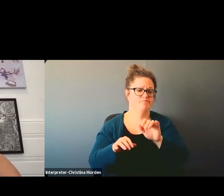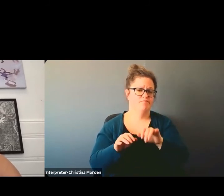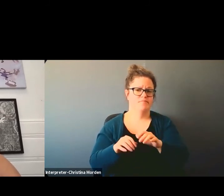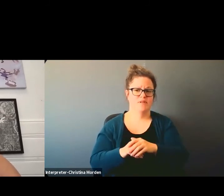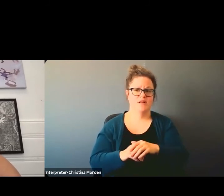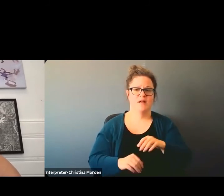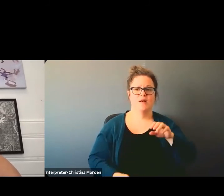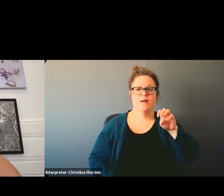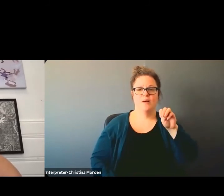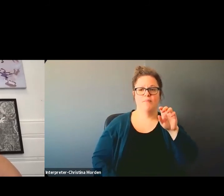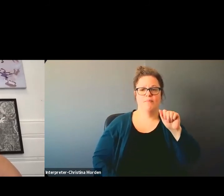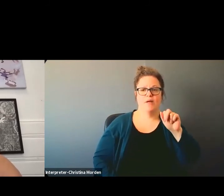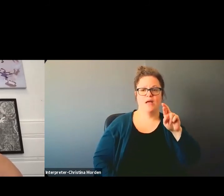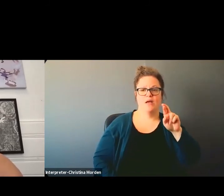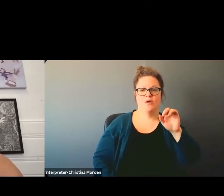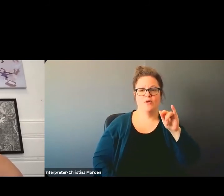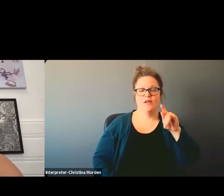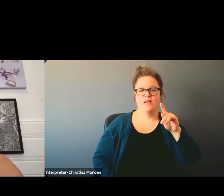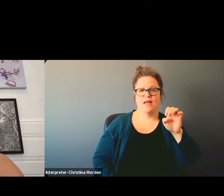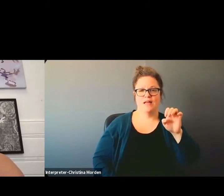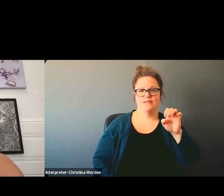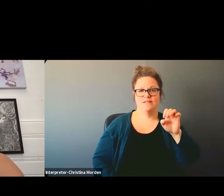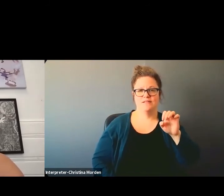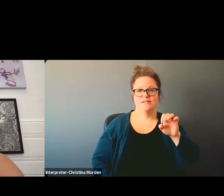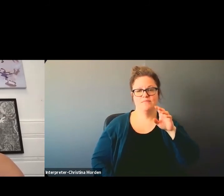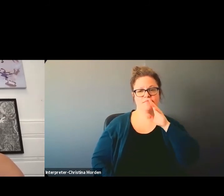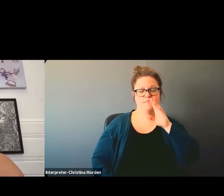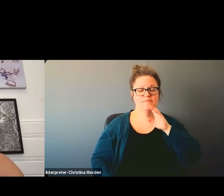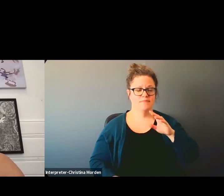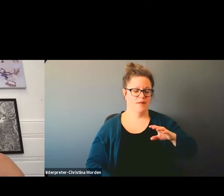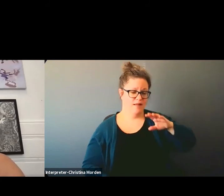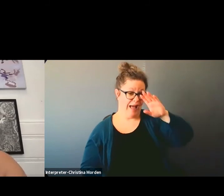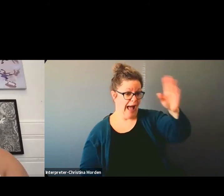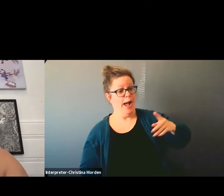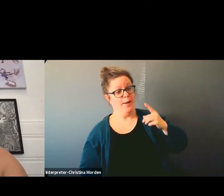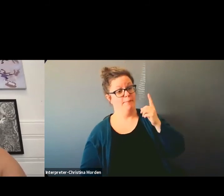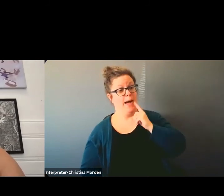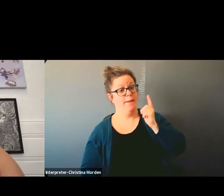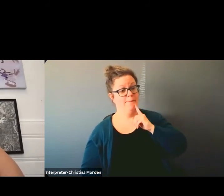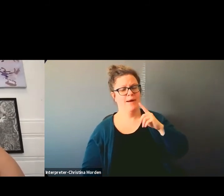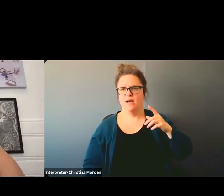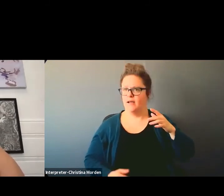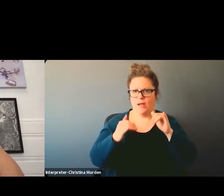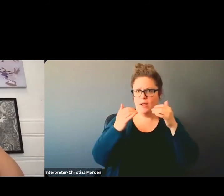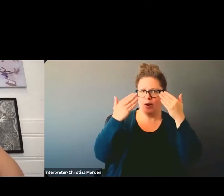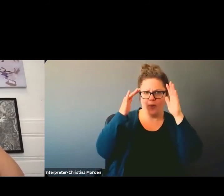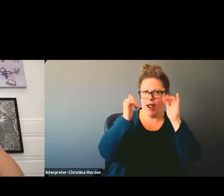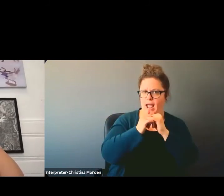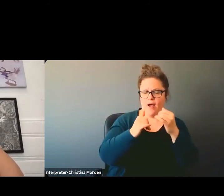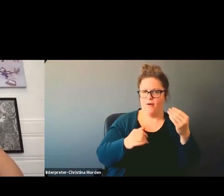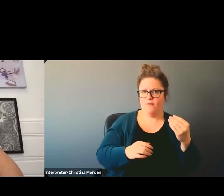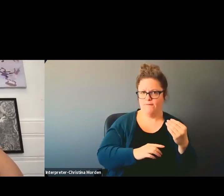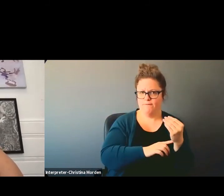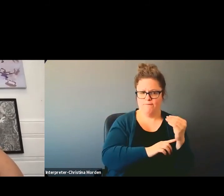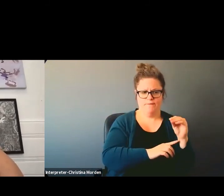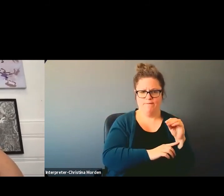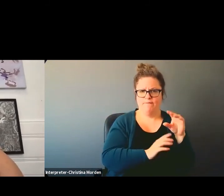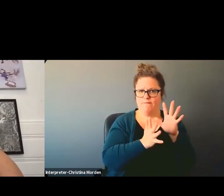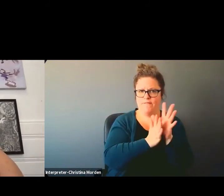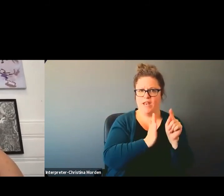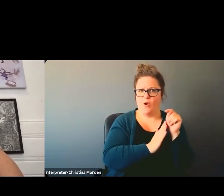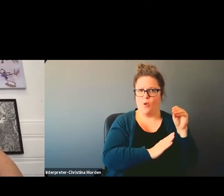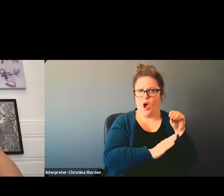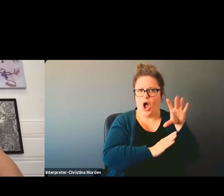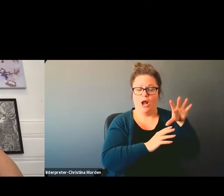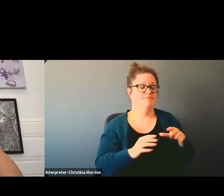Hello. Hello. Hi, Mom. Hi. I don't know how to turn my video on. Oh, don't worry, Mom. I can do it for you. Okay.